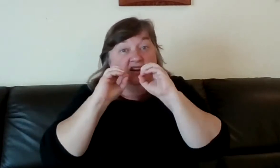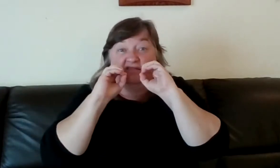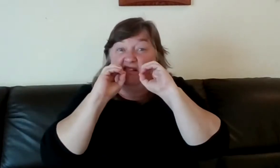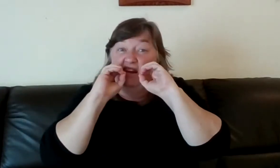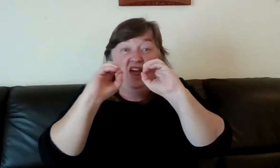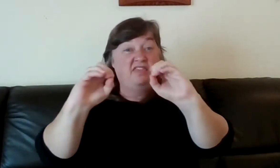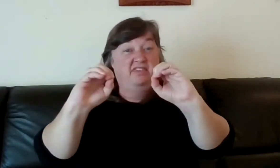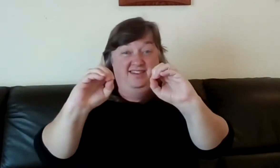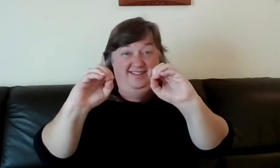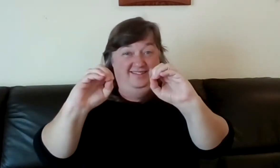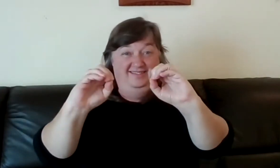There's nothing.